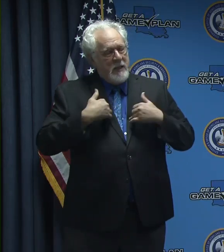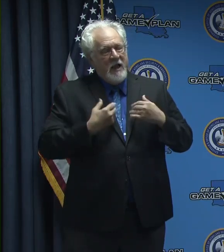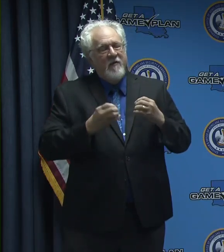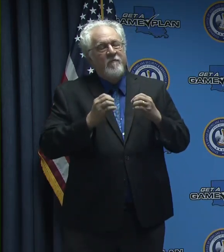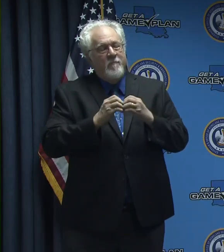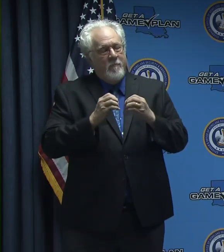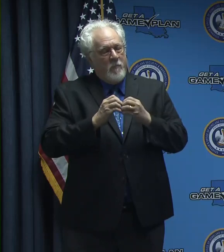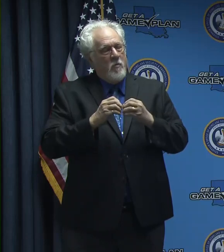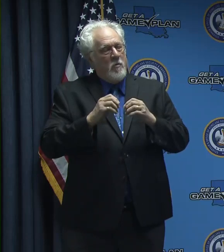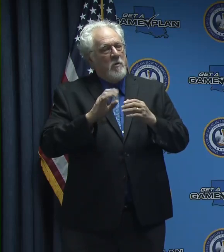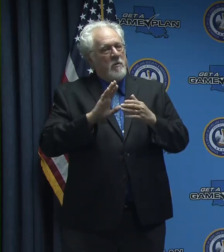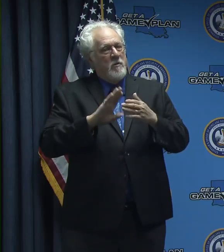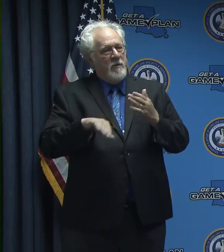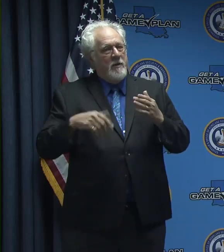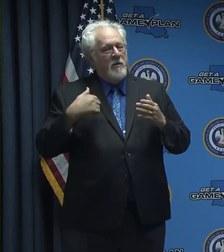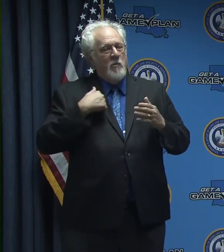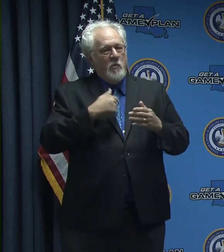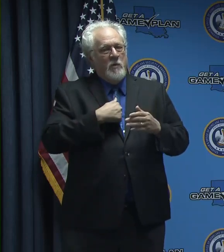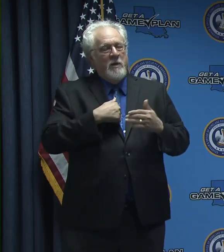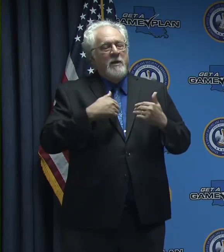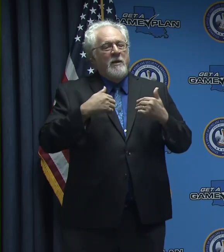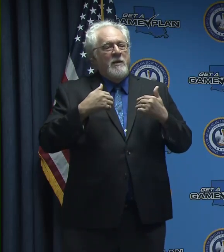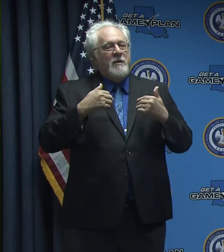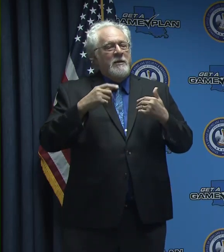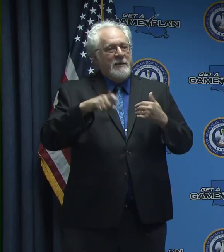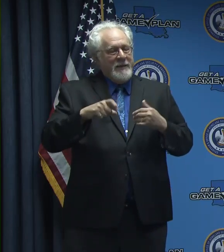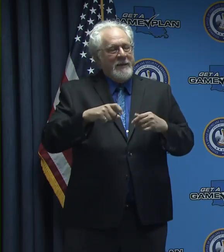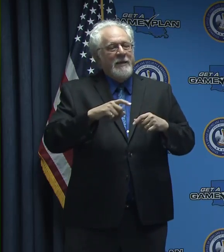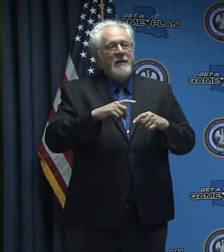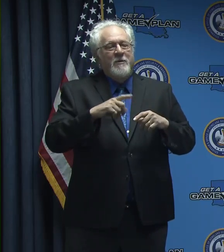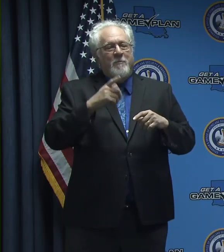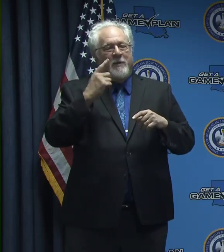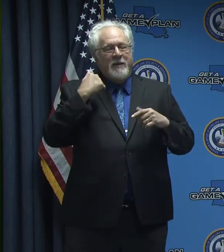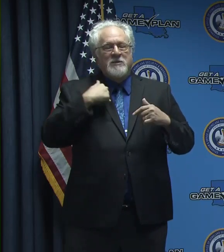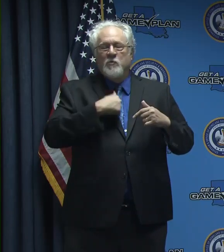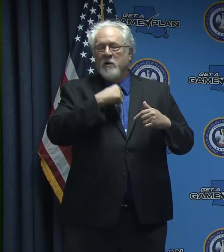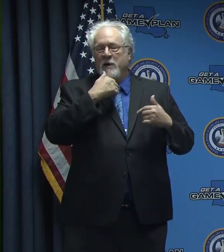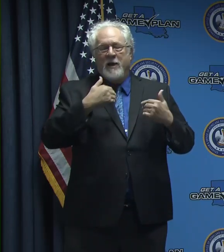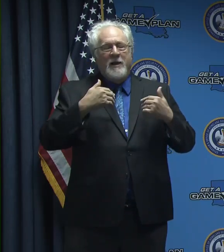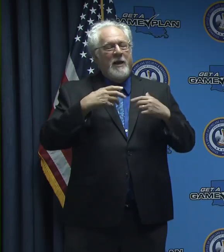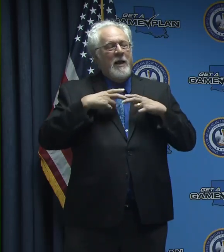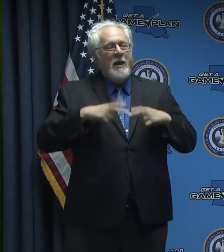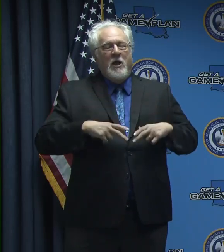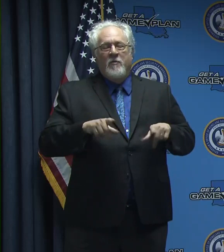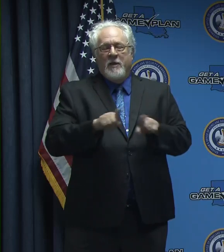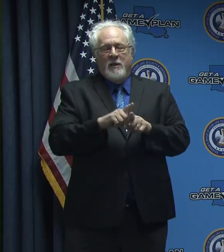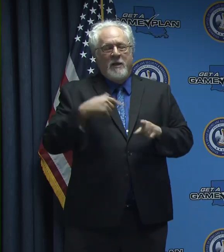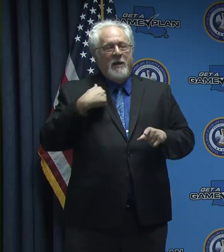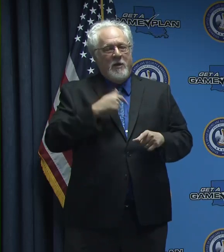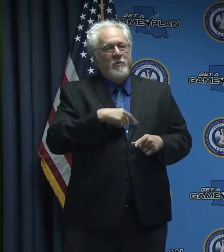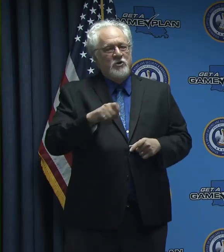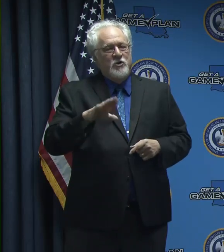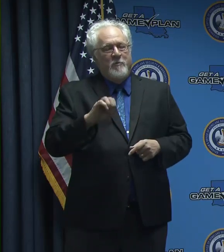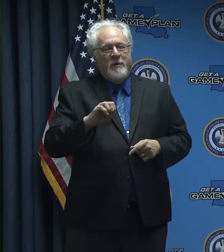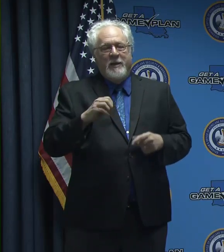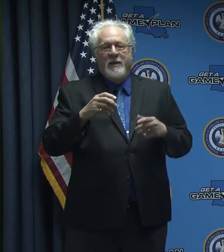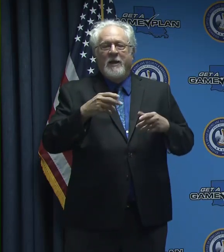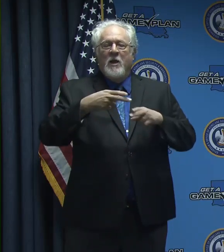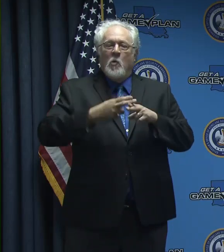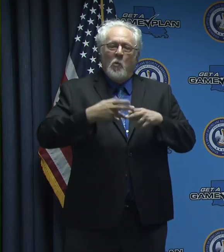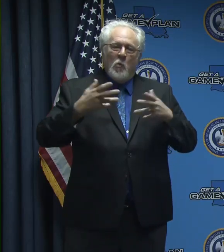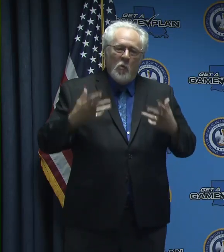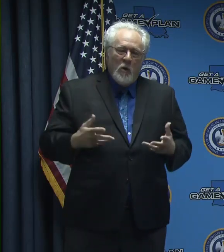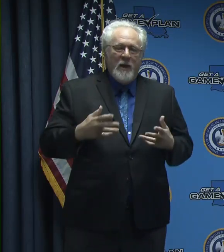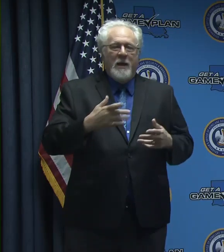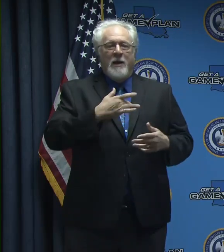fair share of deaths, and it's because we're not as healthy as we should be. And hypertension, diabetes, kidney disease, heart disease, obesity, all these things are